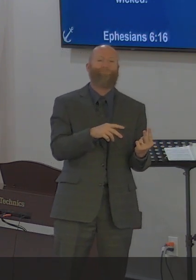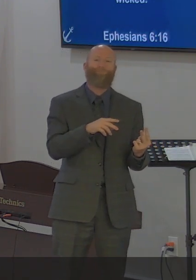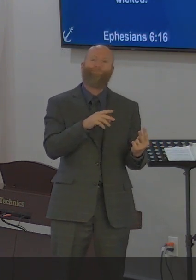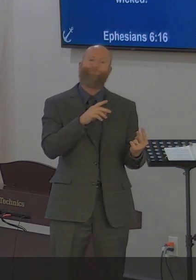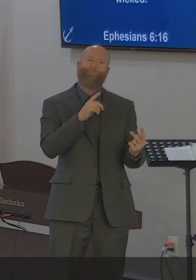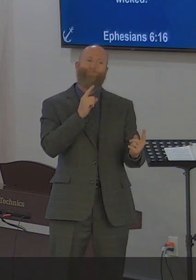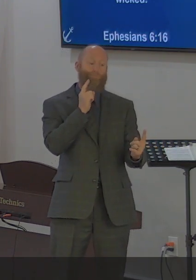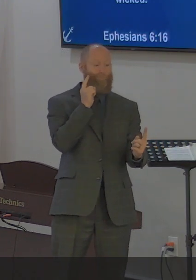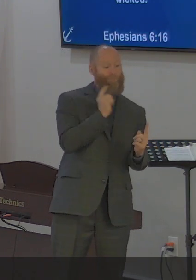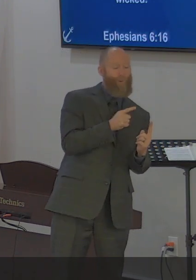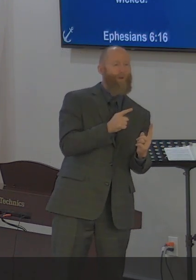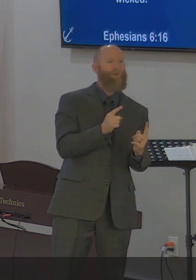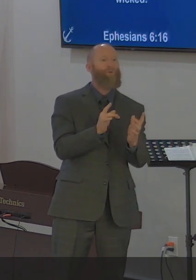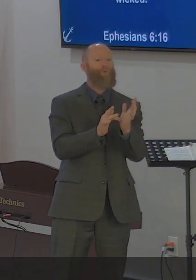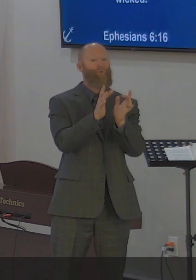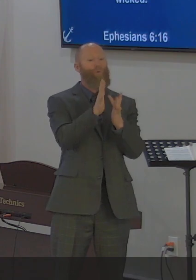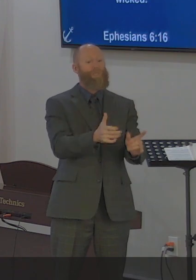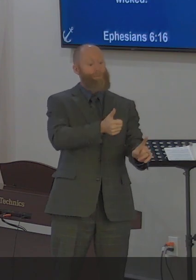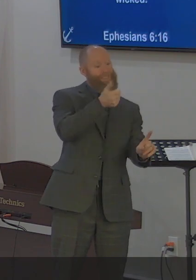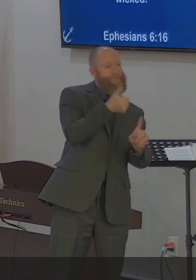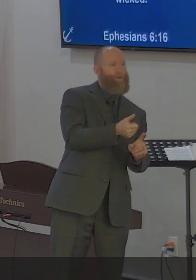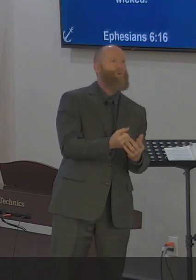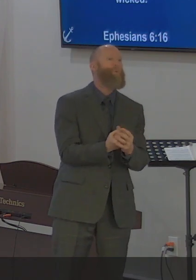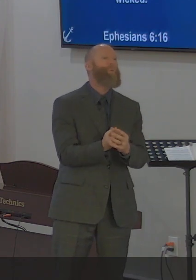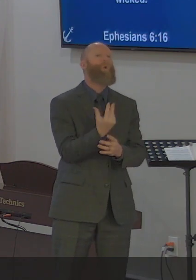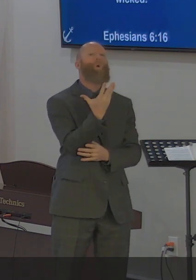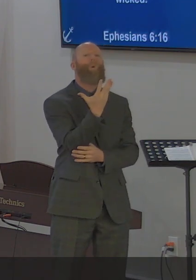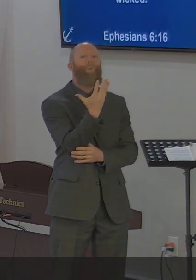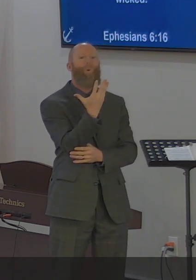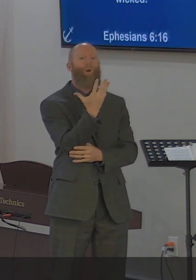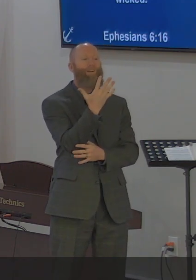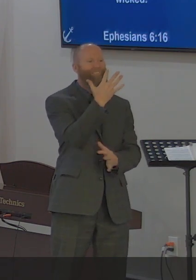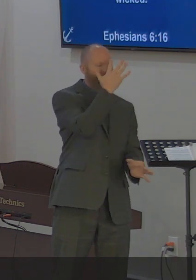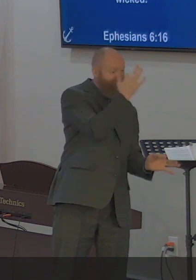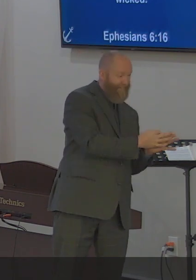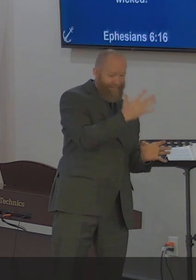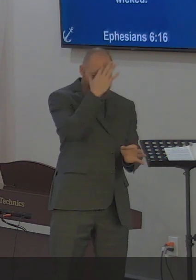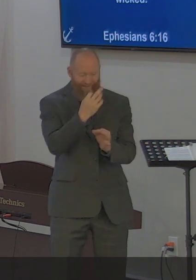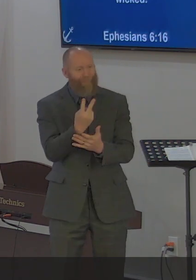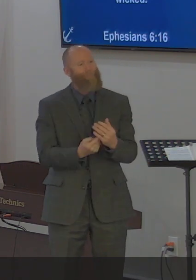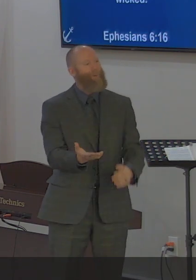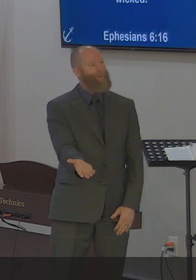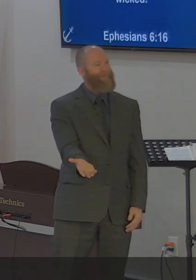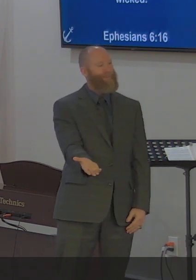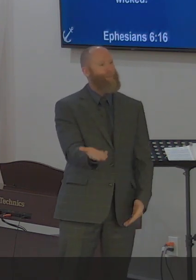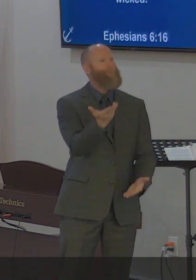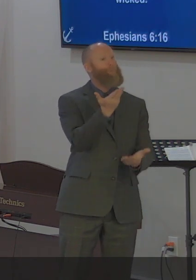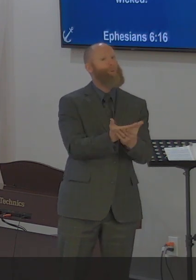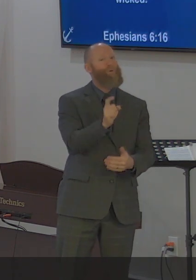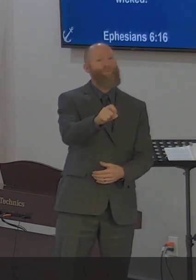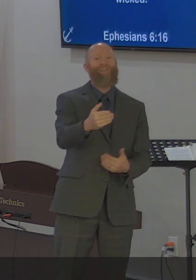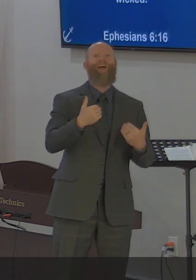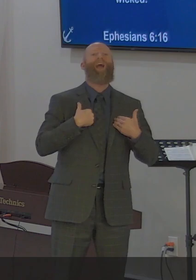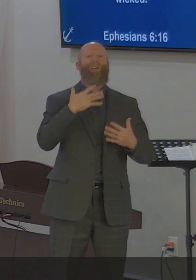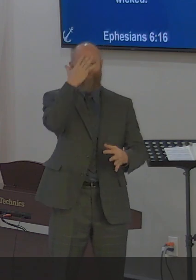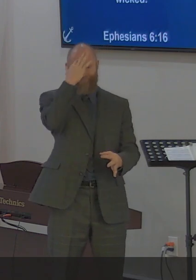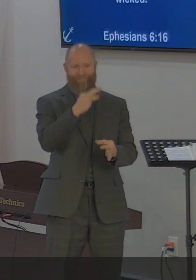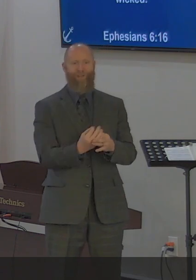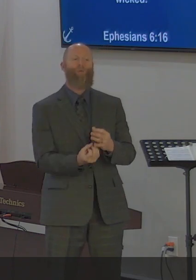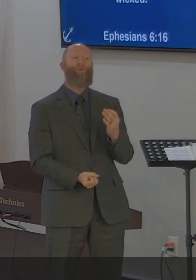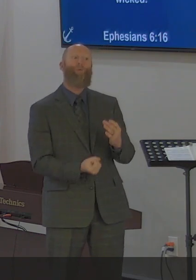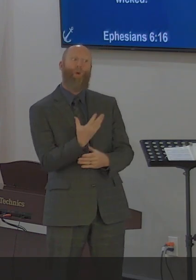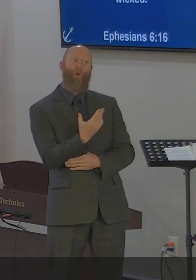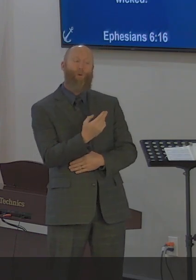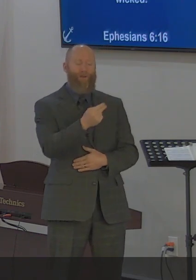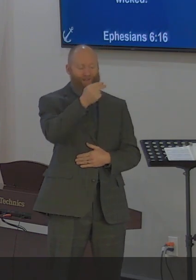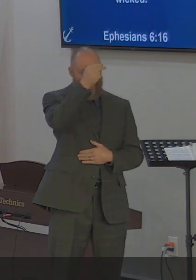about Christian growth. Faith is mentioned in both. If you would, look at Hebrews 11, and we'll start in verse 1.